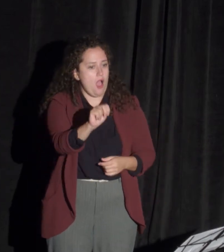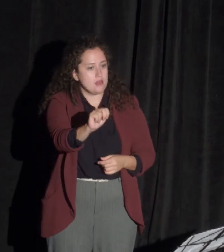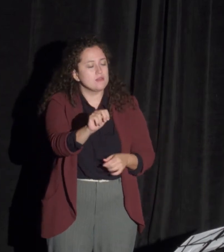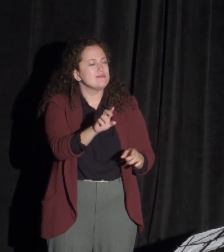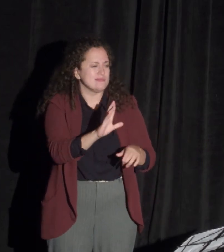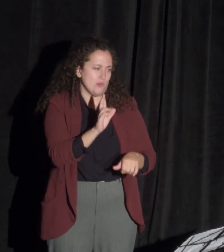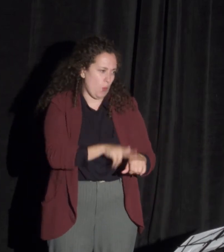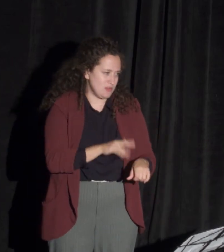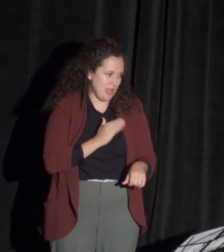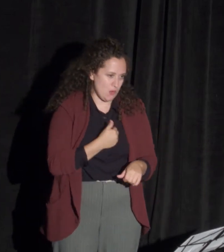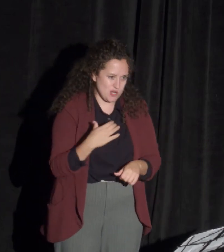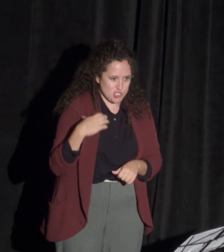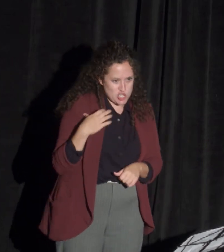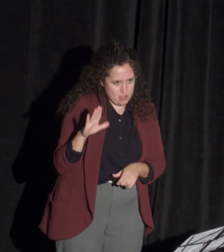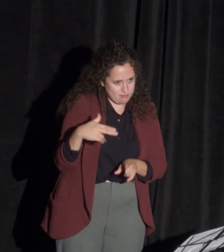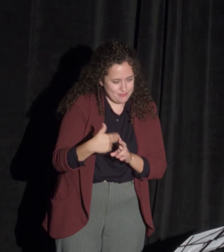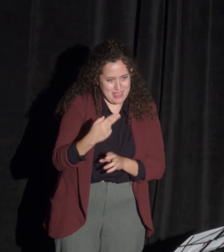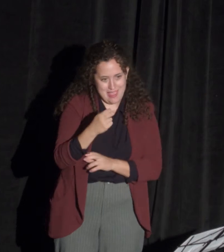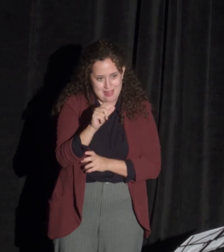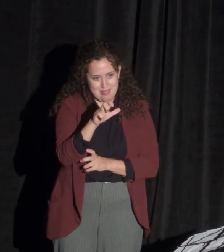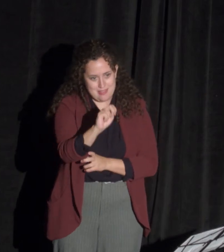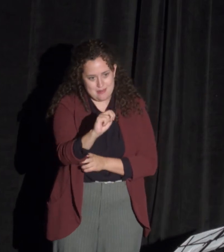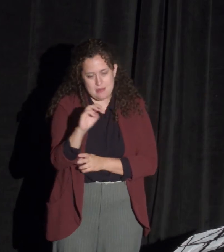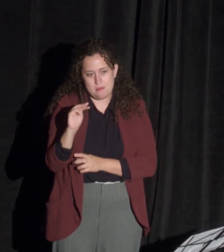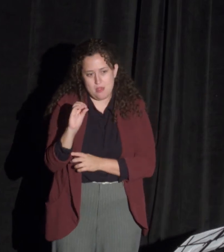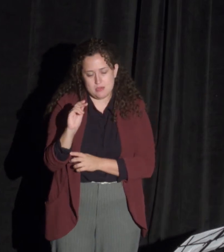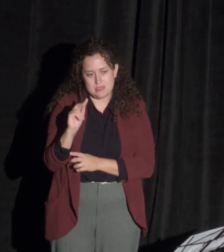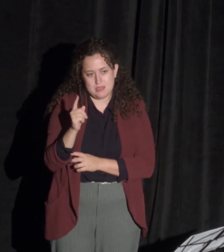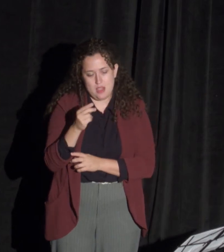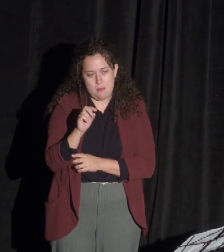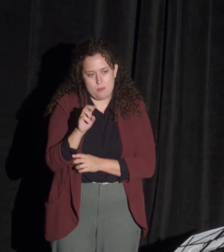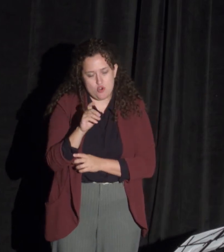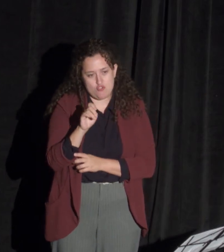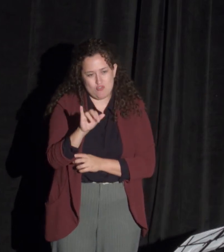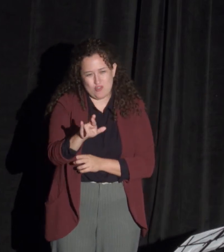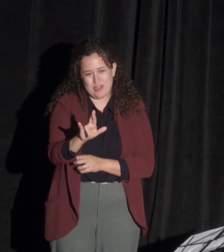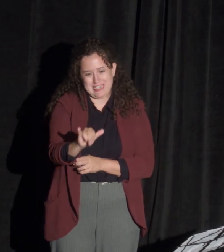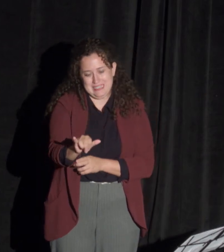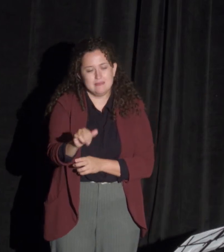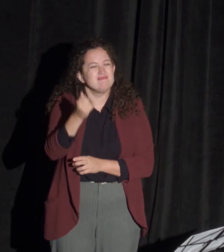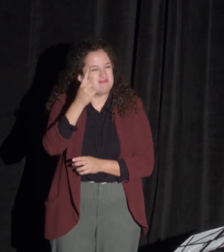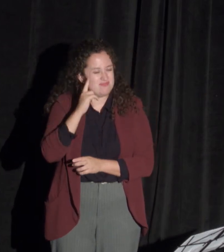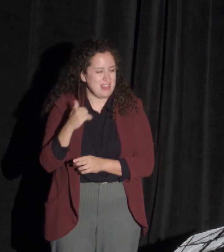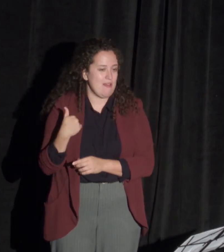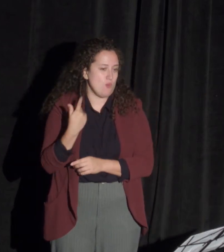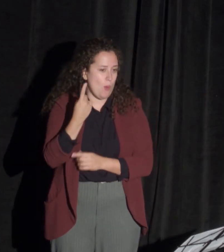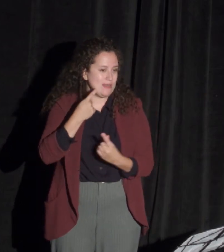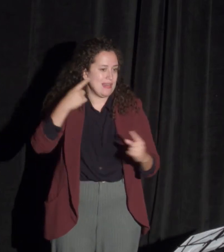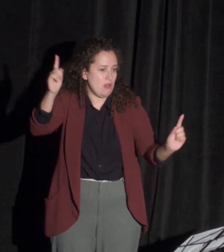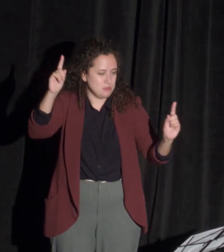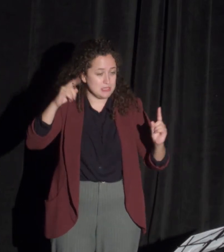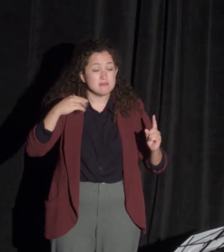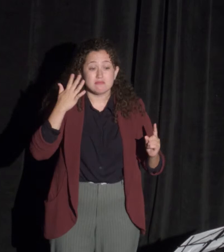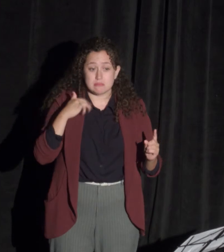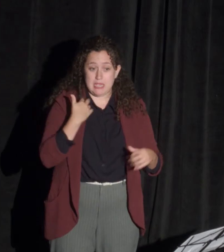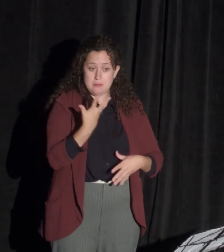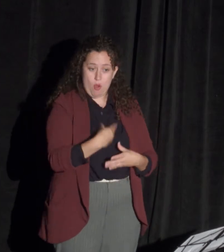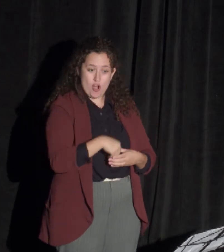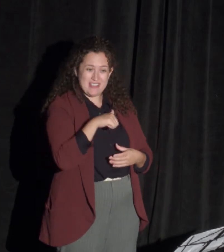I do have one logistical announcement to make. As part of Chicon's It's Easy Being Green initiative, detailed